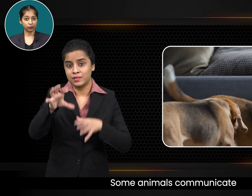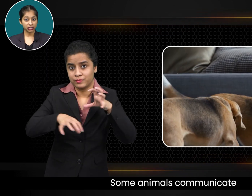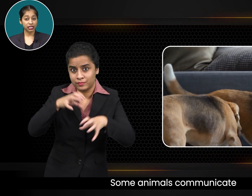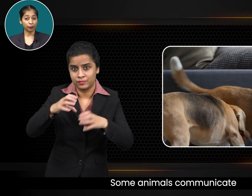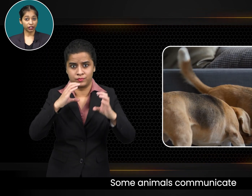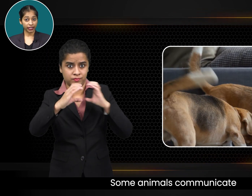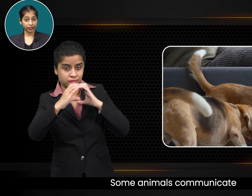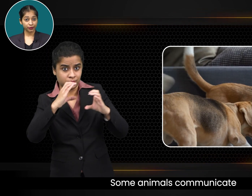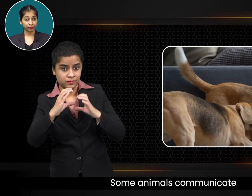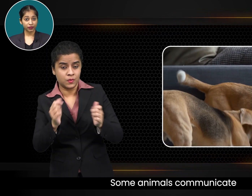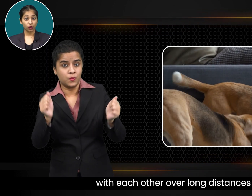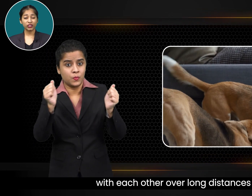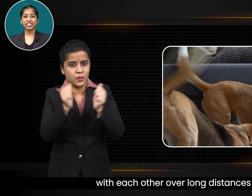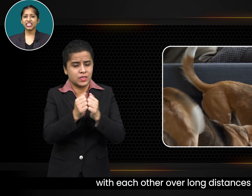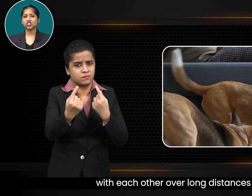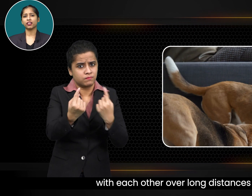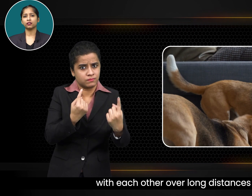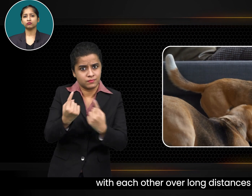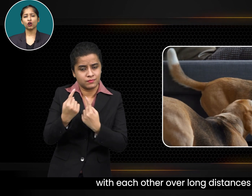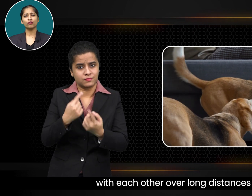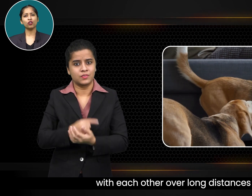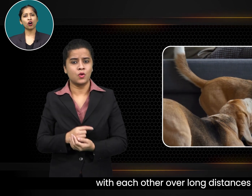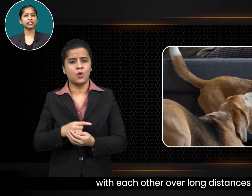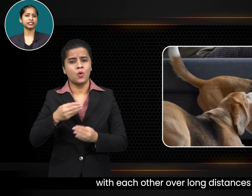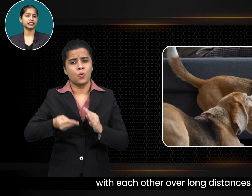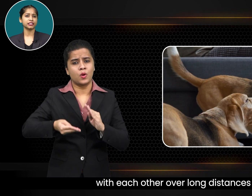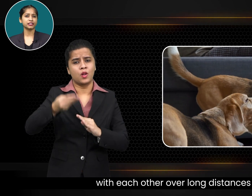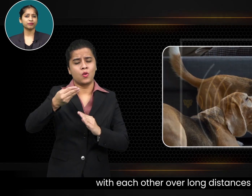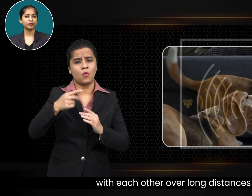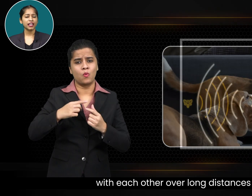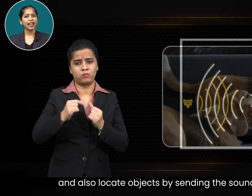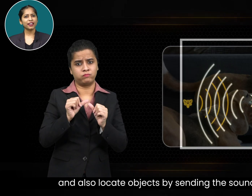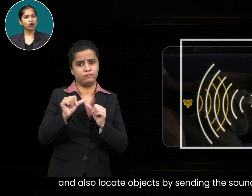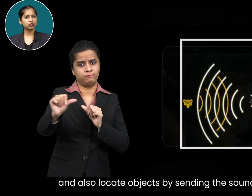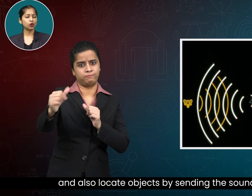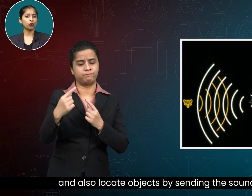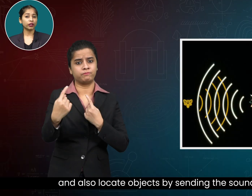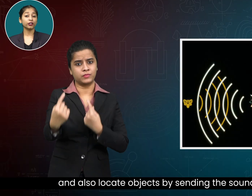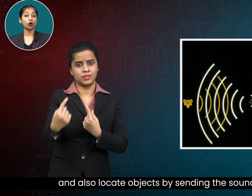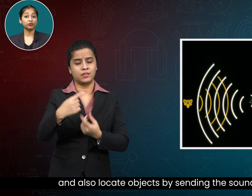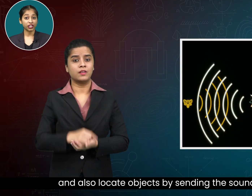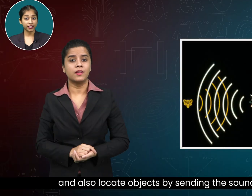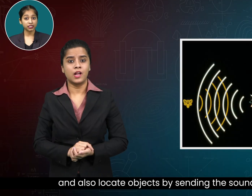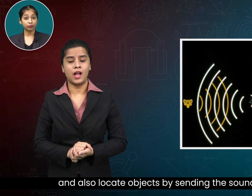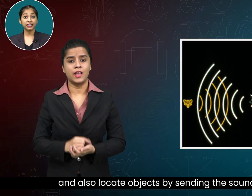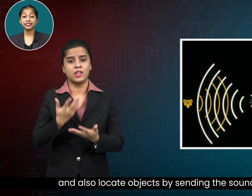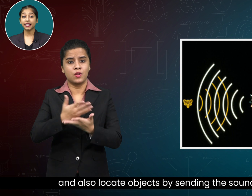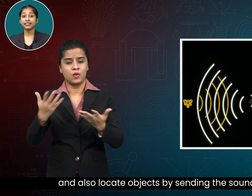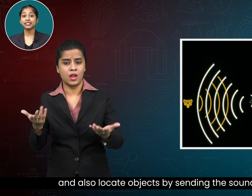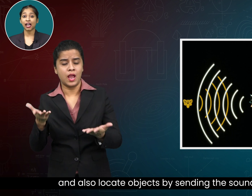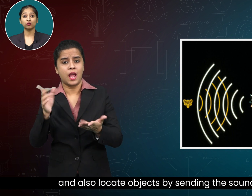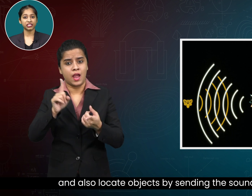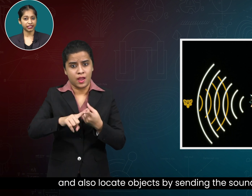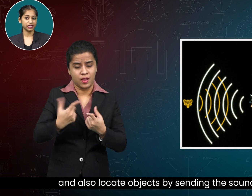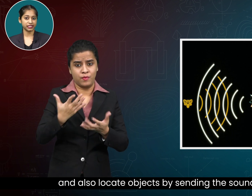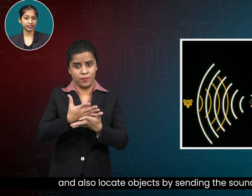Some animals communicate with each other over long distances and also locate objects by sending